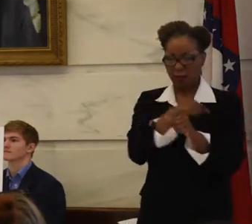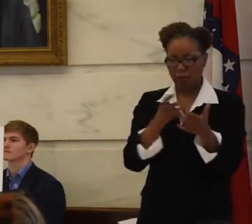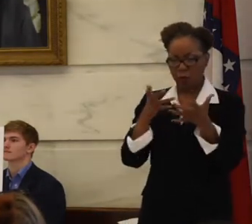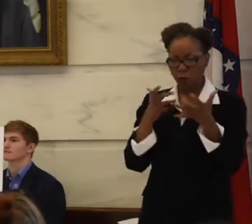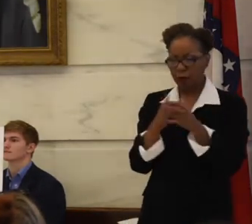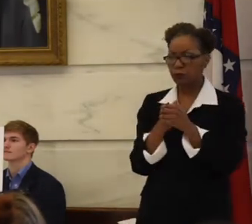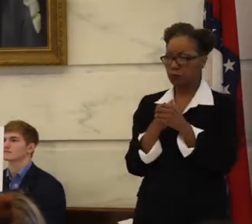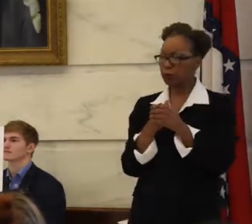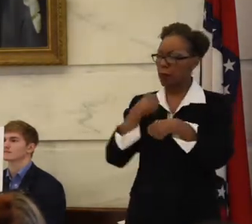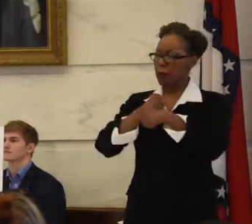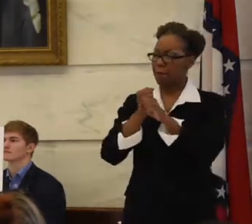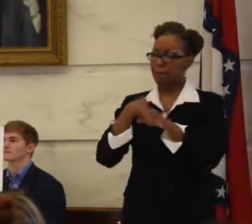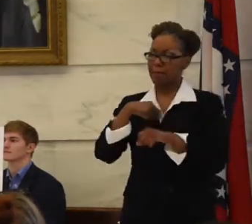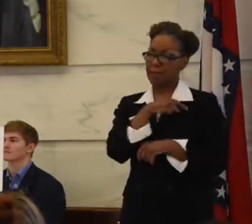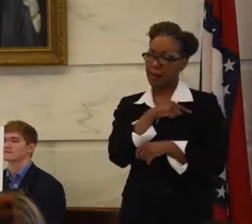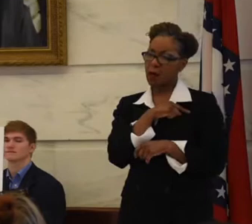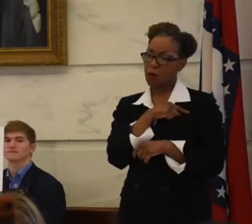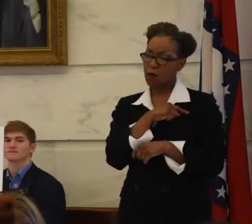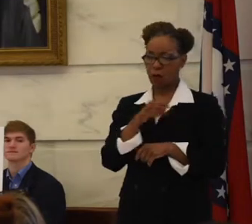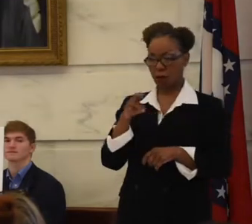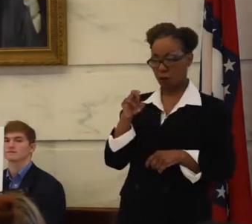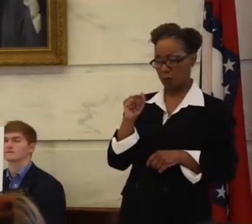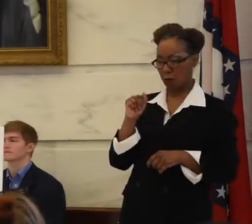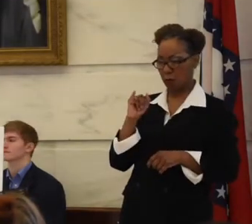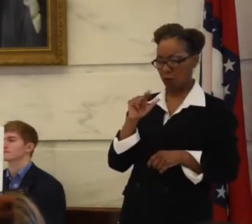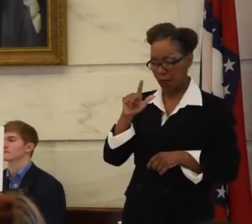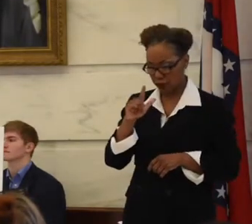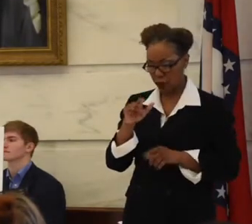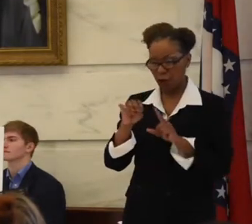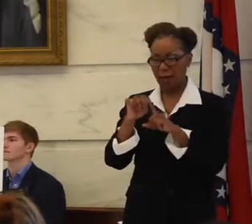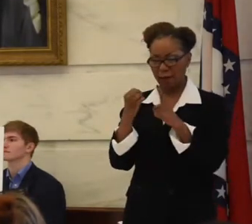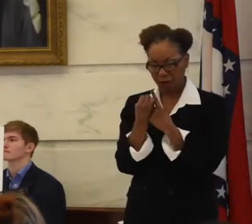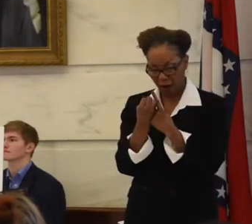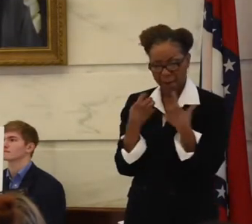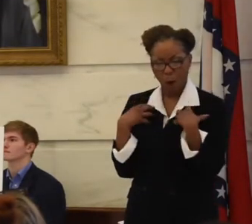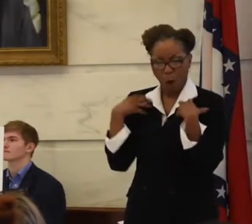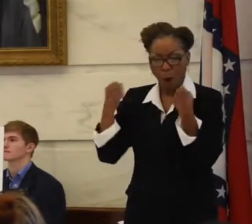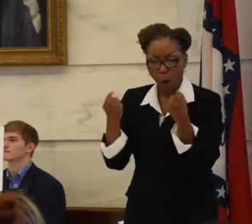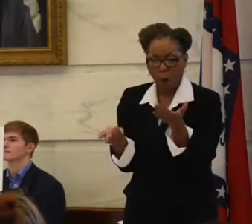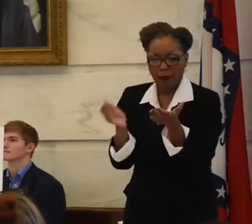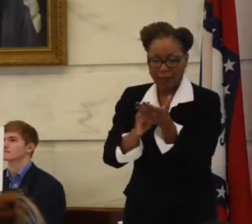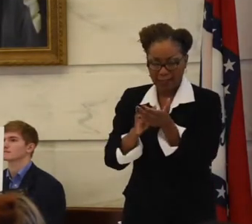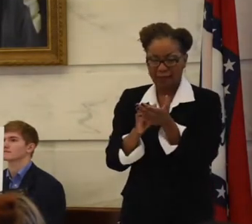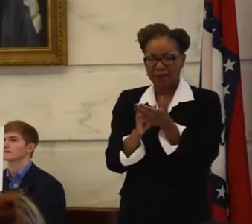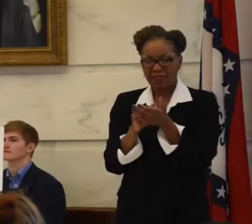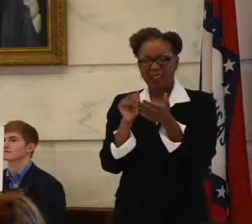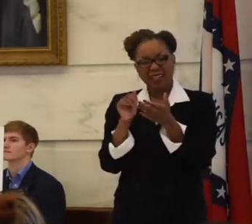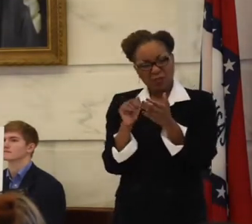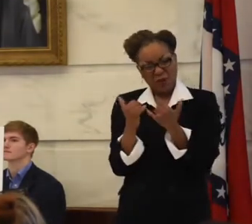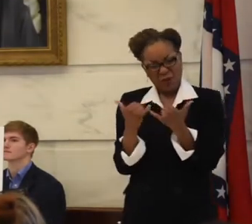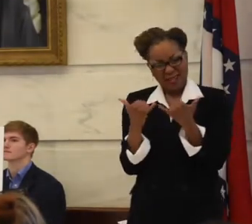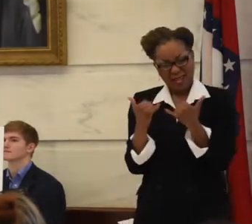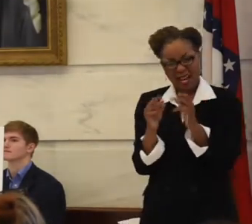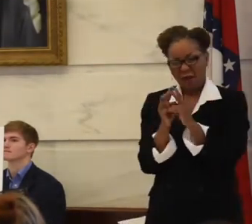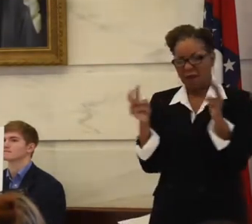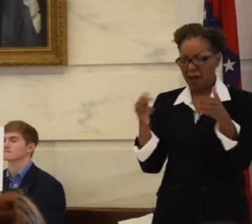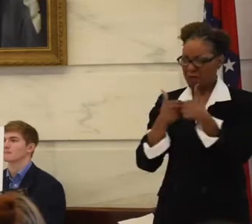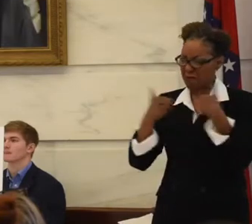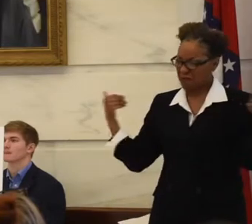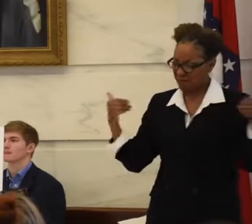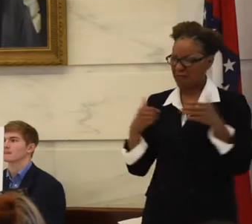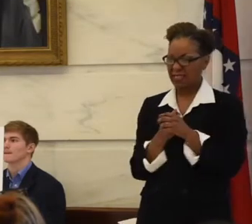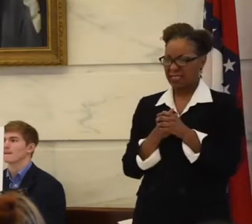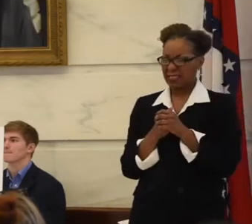to make our racial environment whole again. It's very divisive, it's very